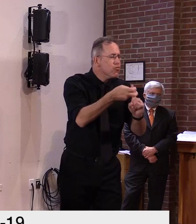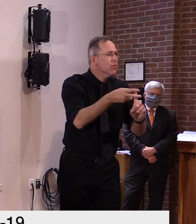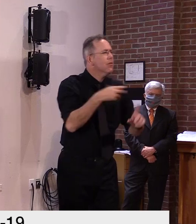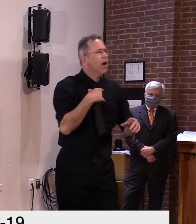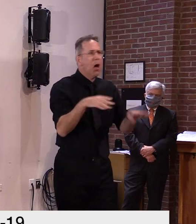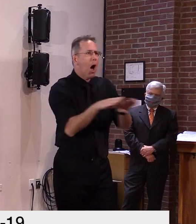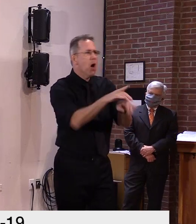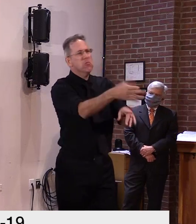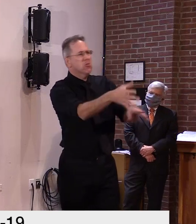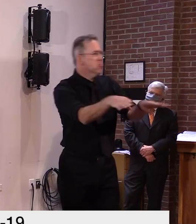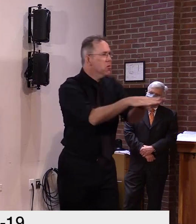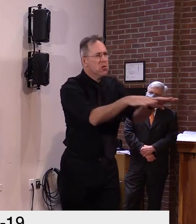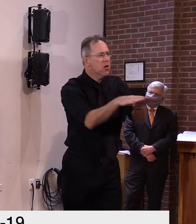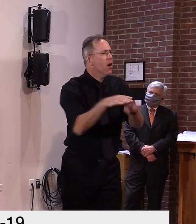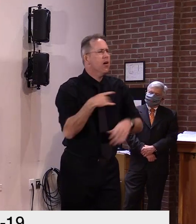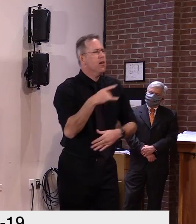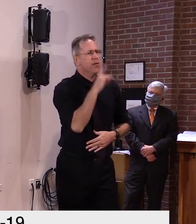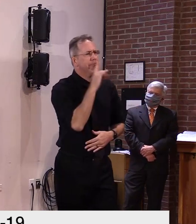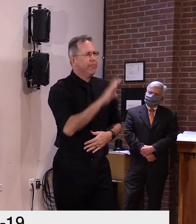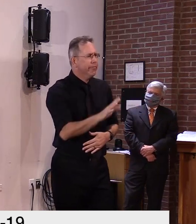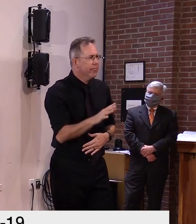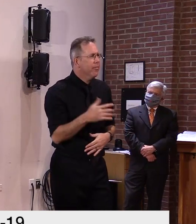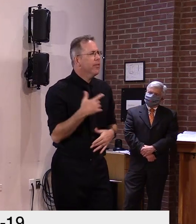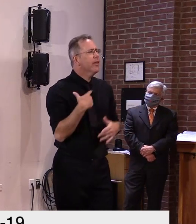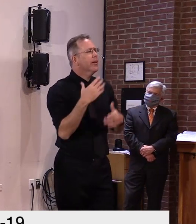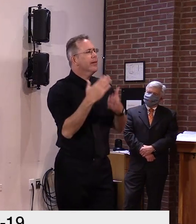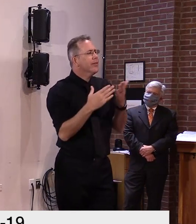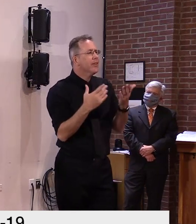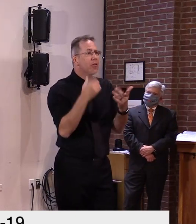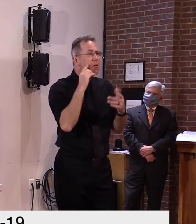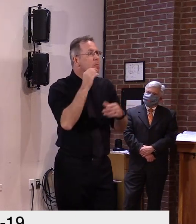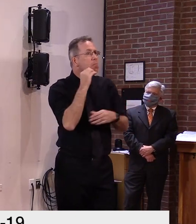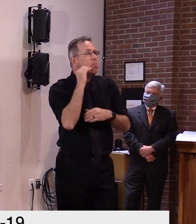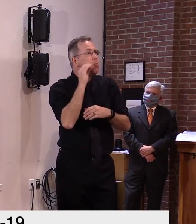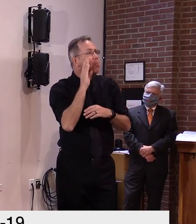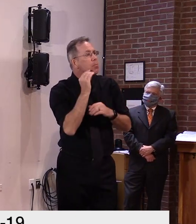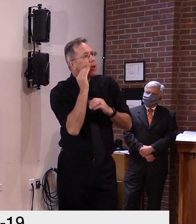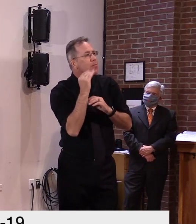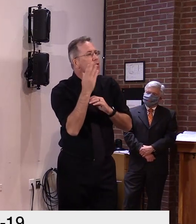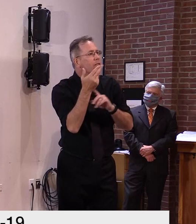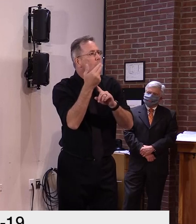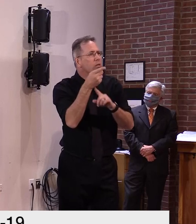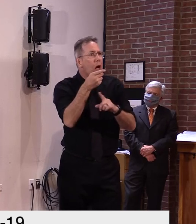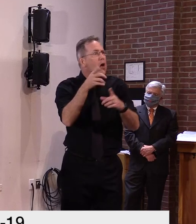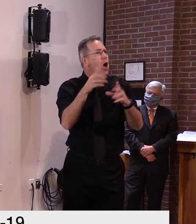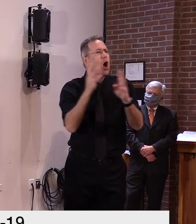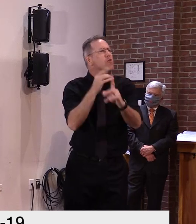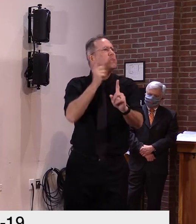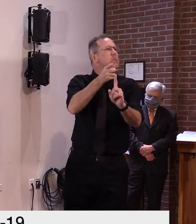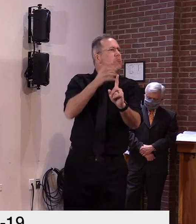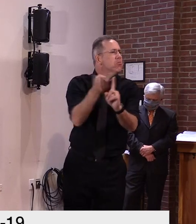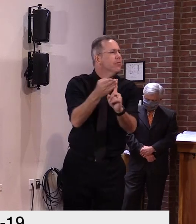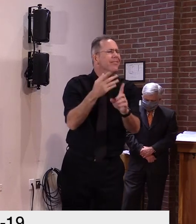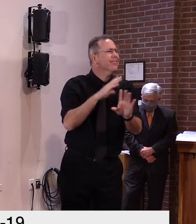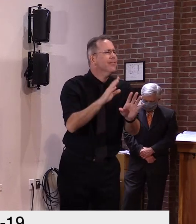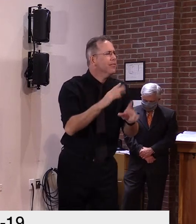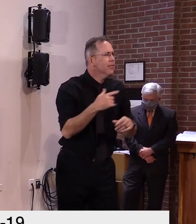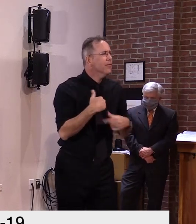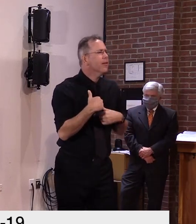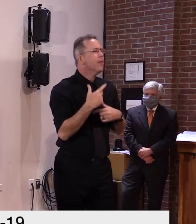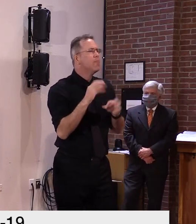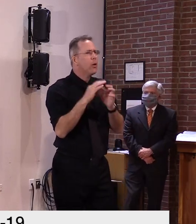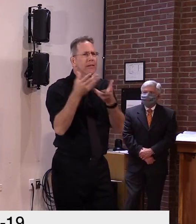prevent some of the travel. So we'll see where we go from here. I'm hoping that we've hit the